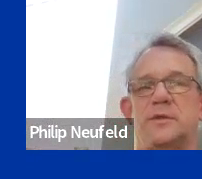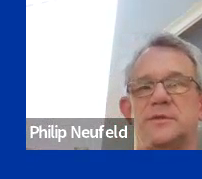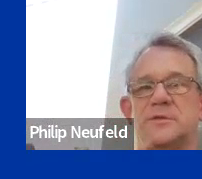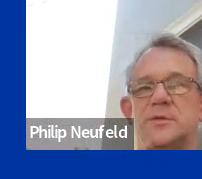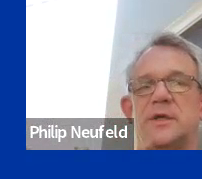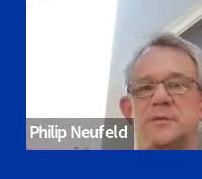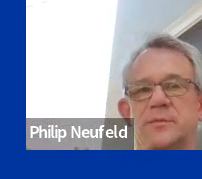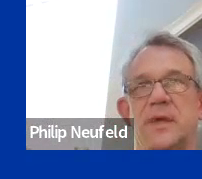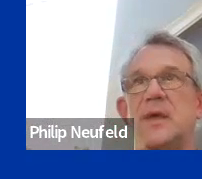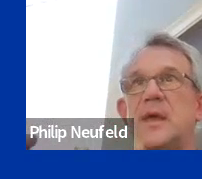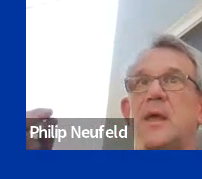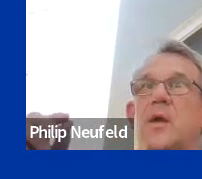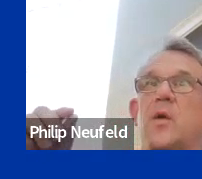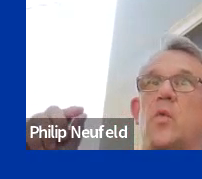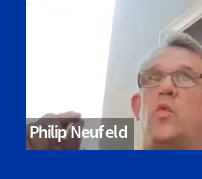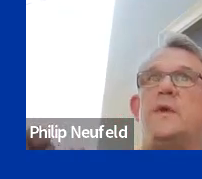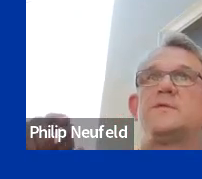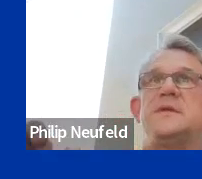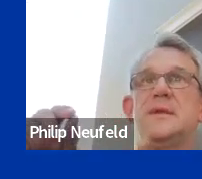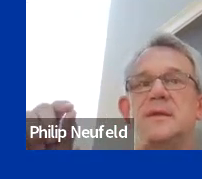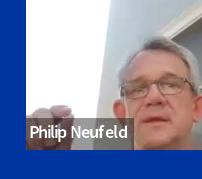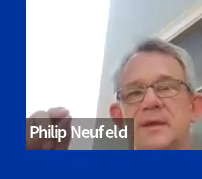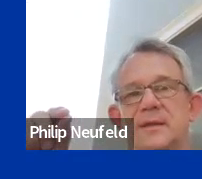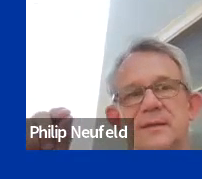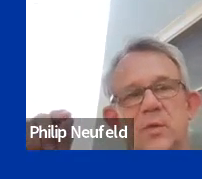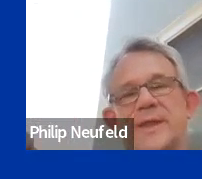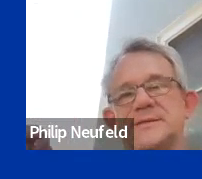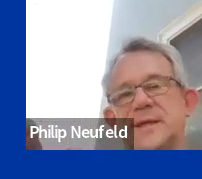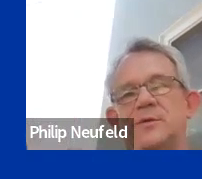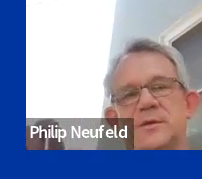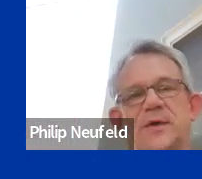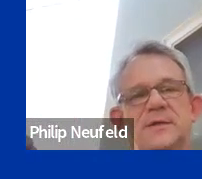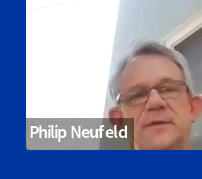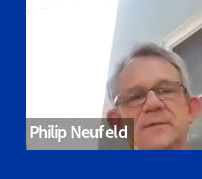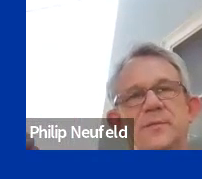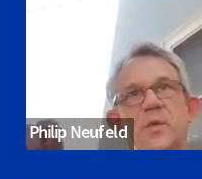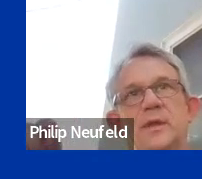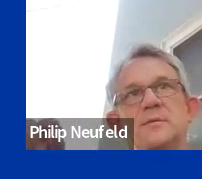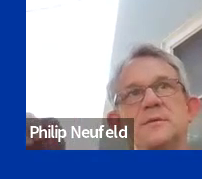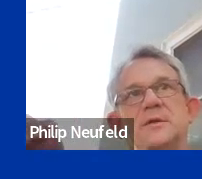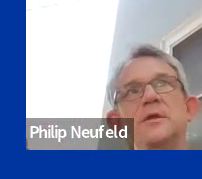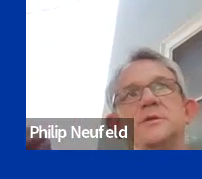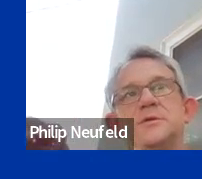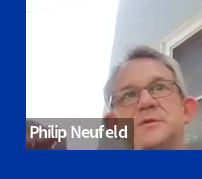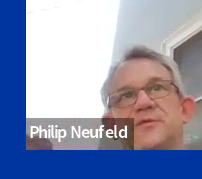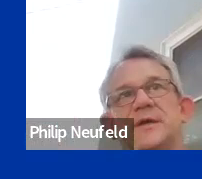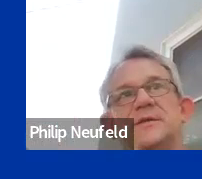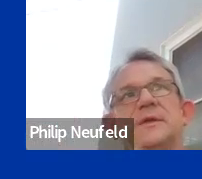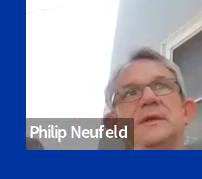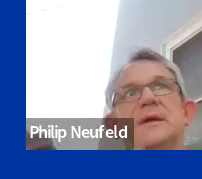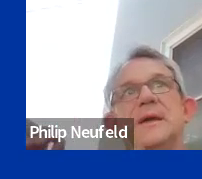less rigorous instruction. We've seen where that's countered effectively when technology is